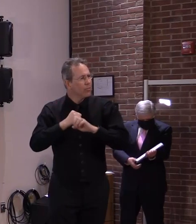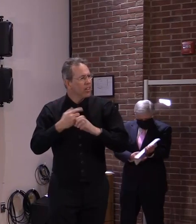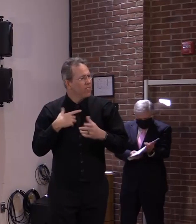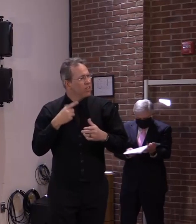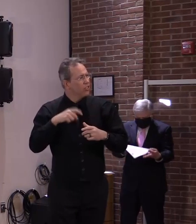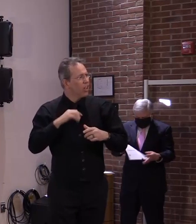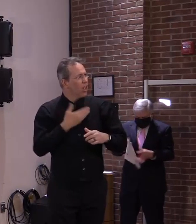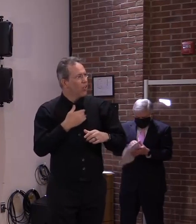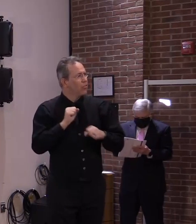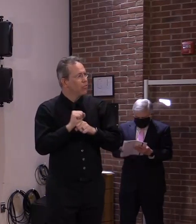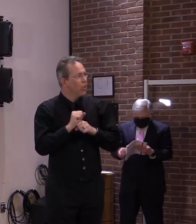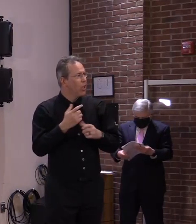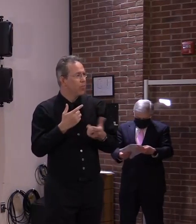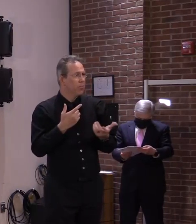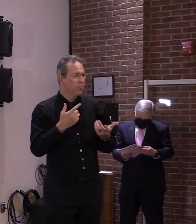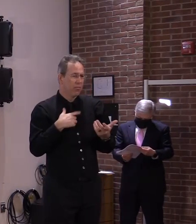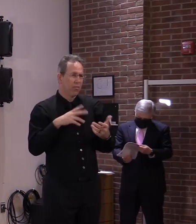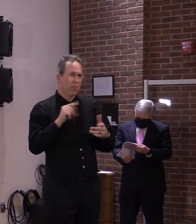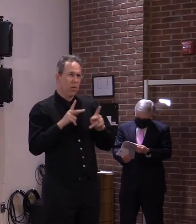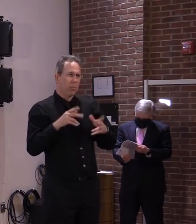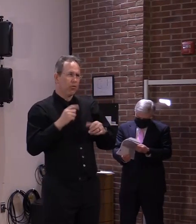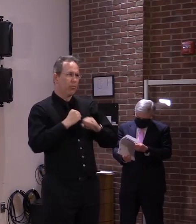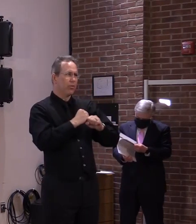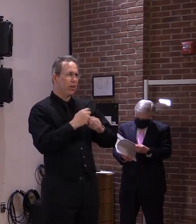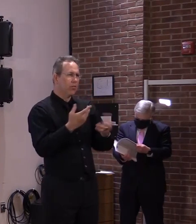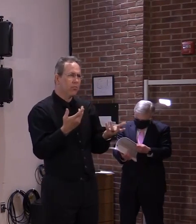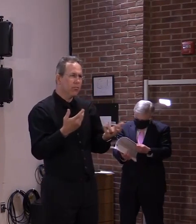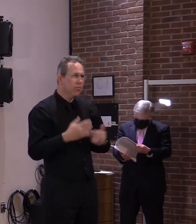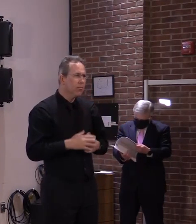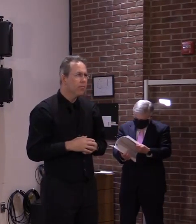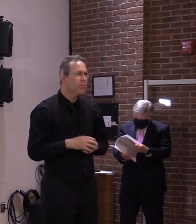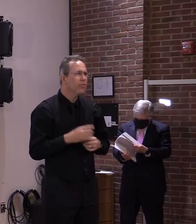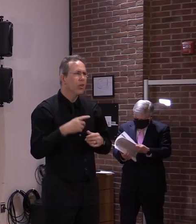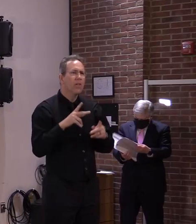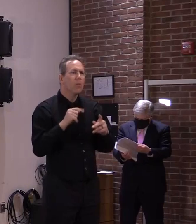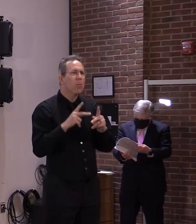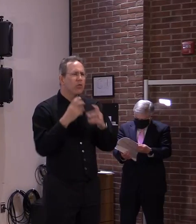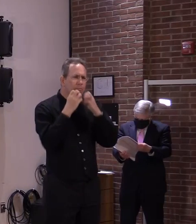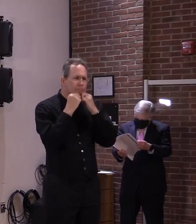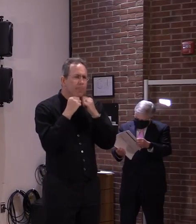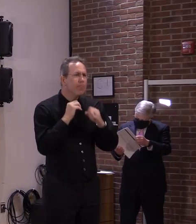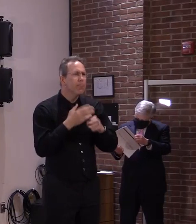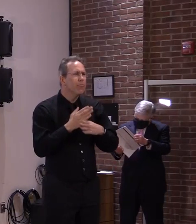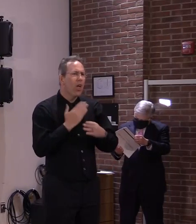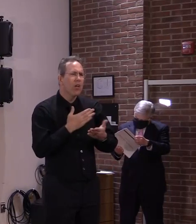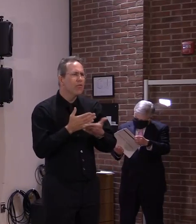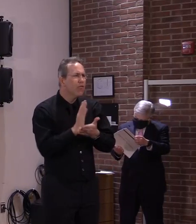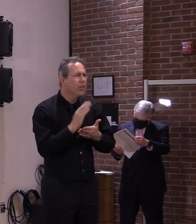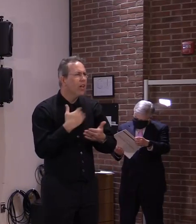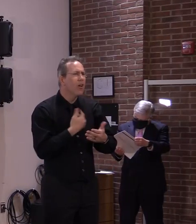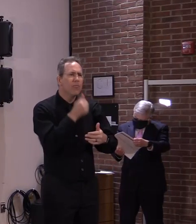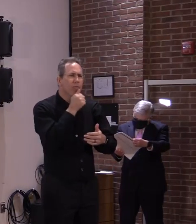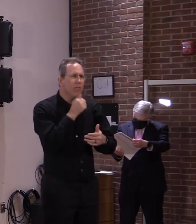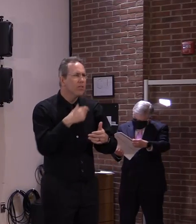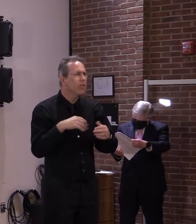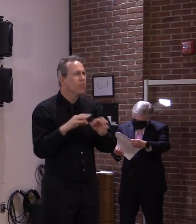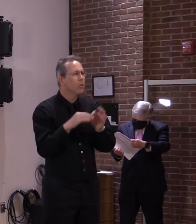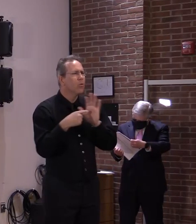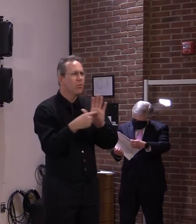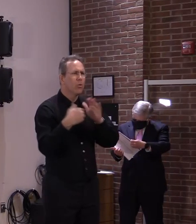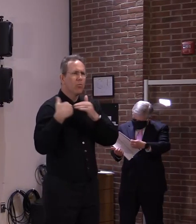protecting individual rights and our citizens here in Vermont. They're representing them too. So we'll work towards